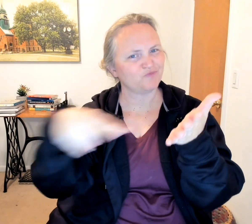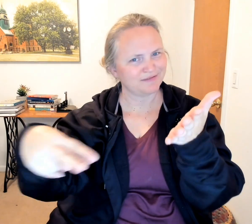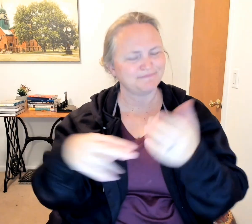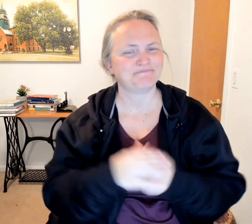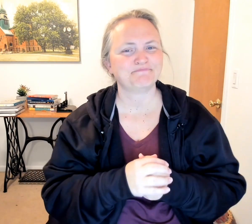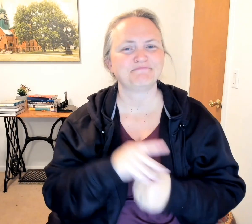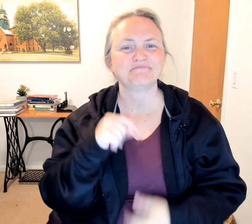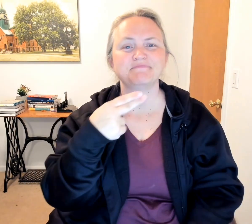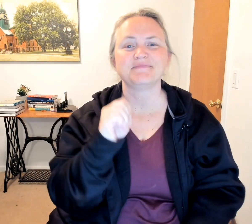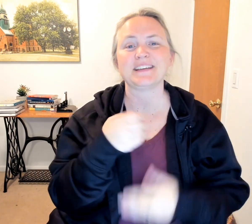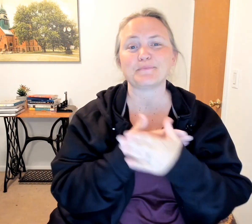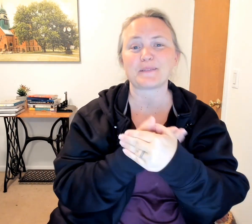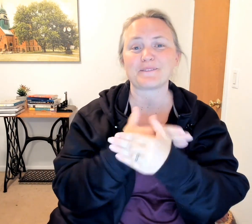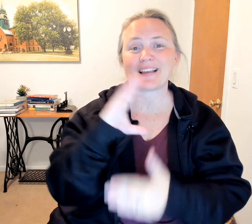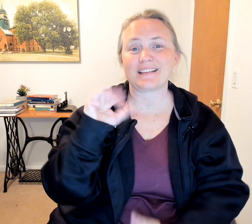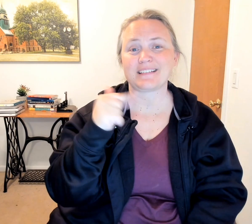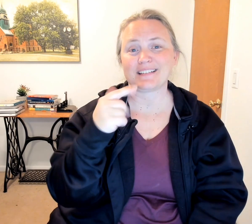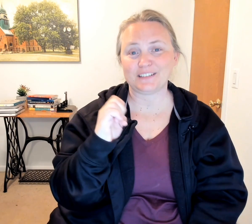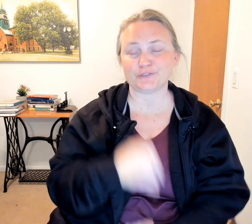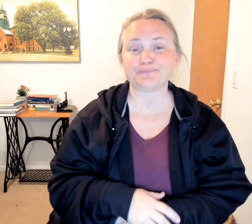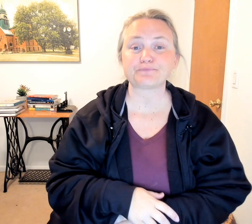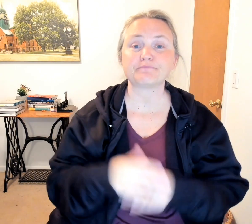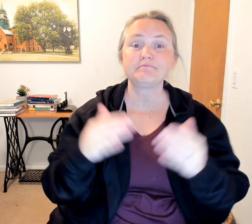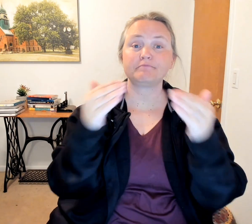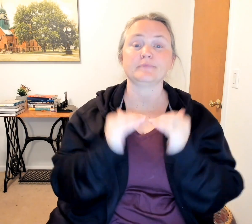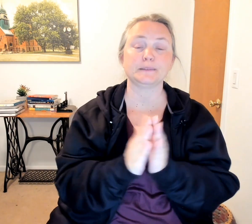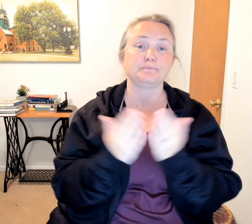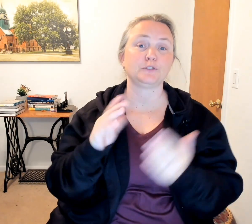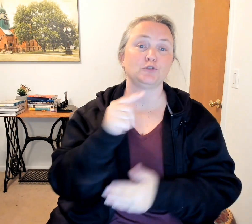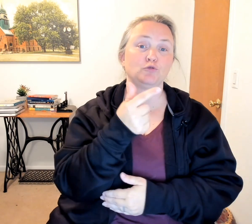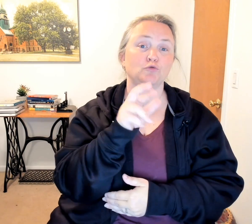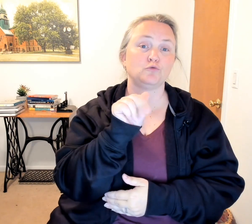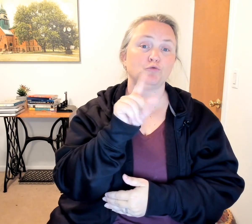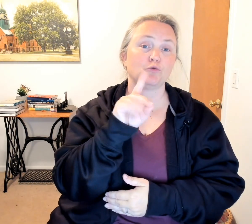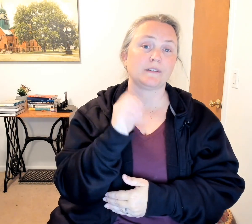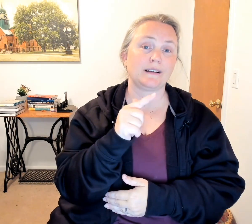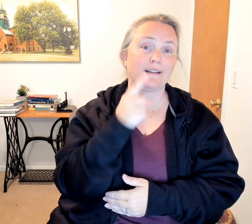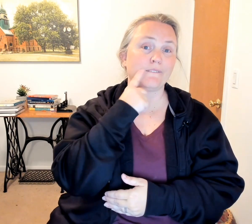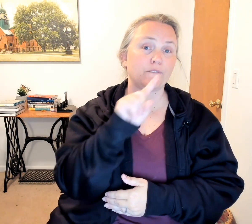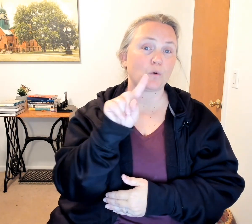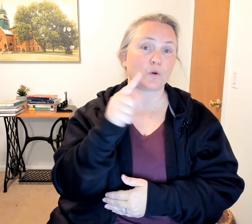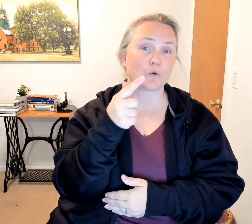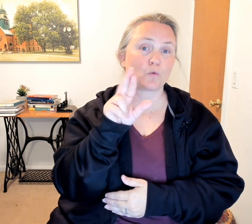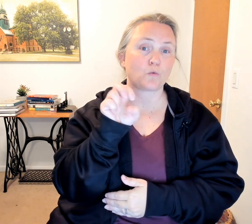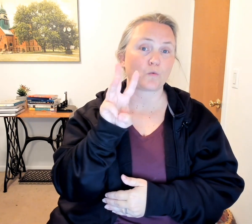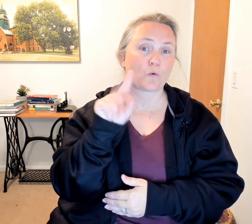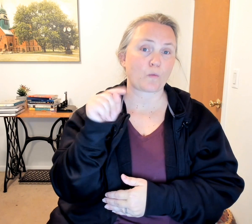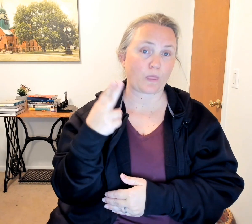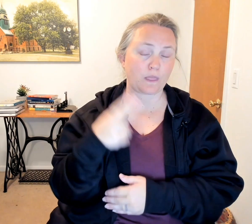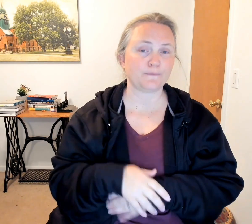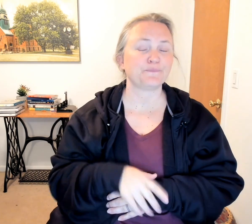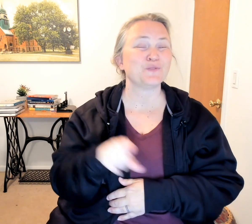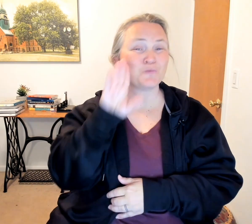recommend. The Butterfly Cage by Rachel Zamak. Next up is Grading for Growth by David Clark and Robert Talbert. Now, if you have been